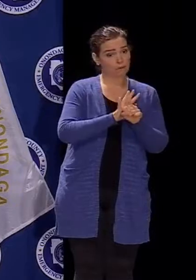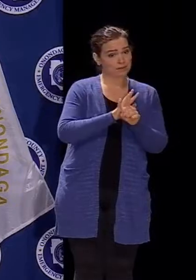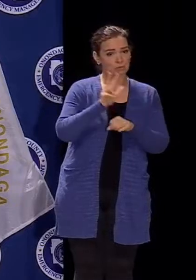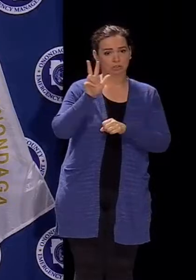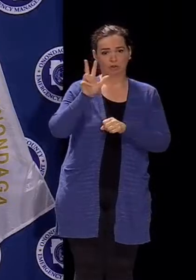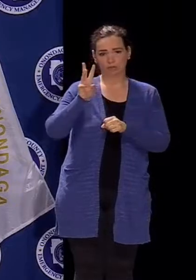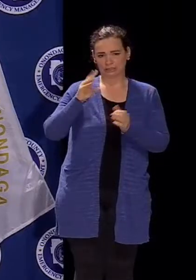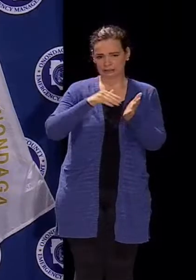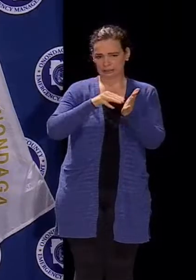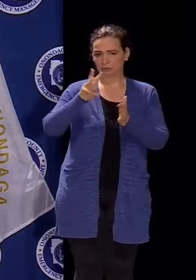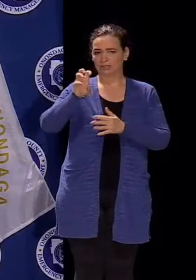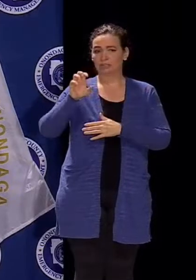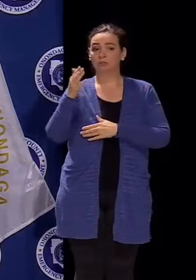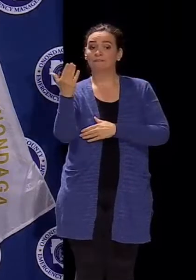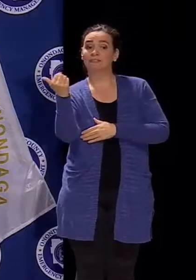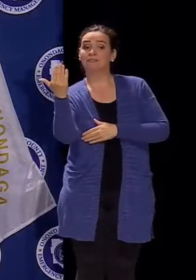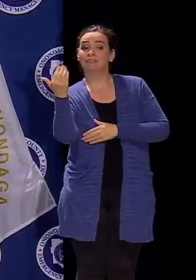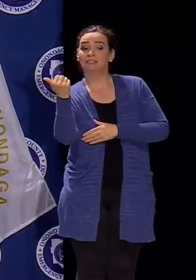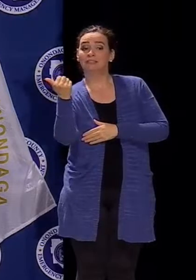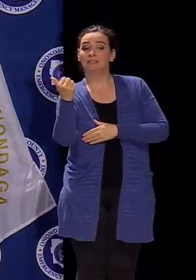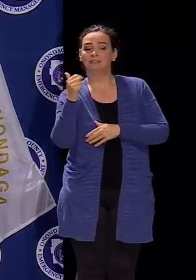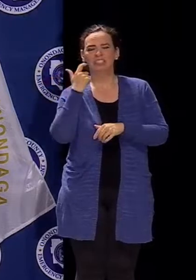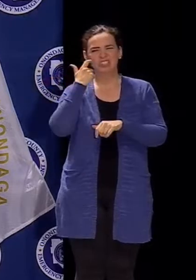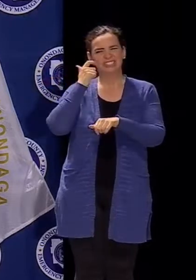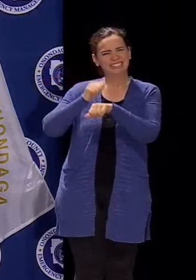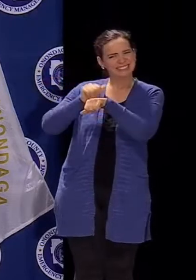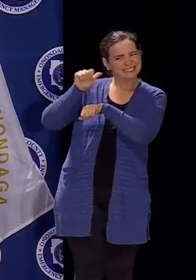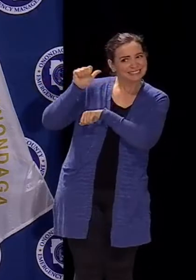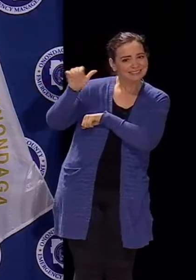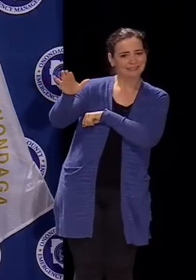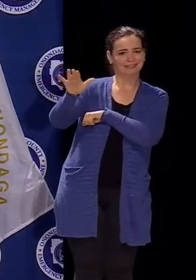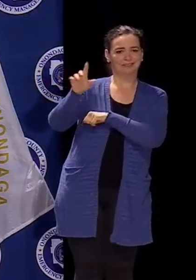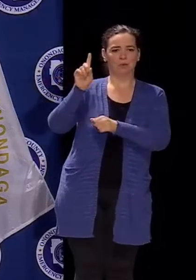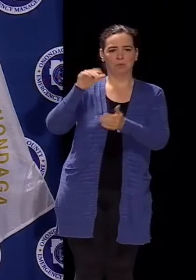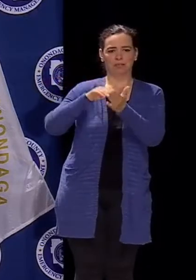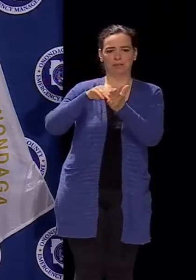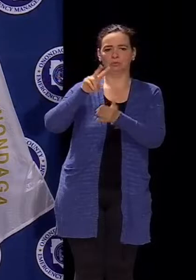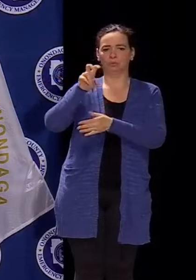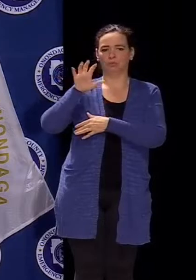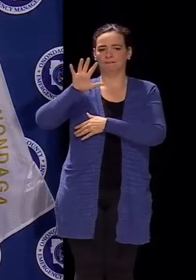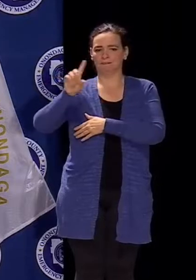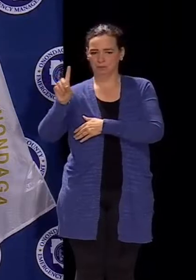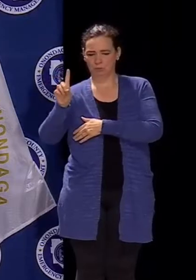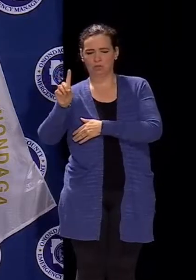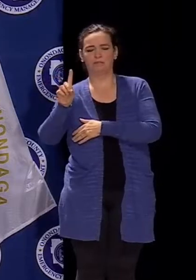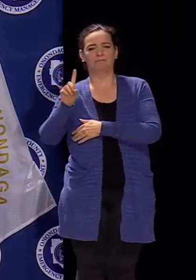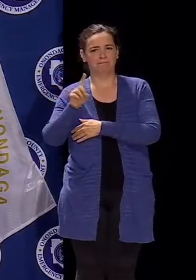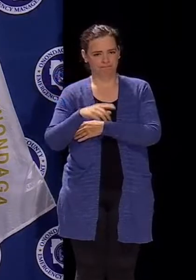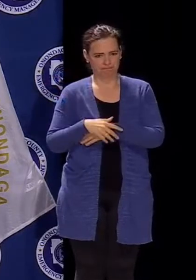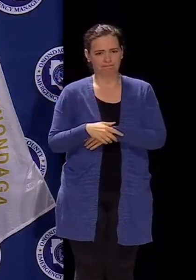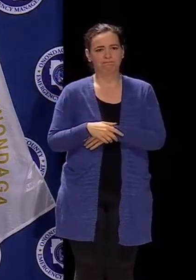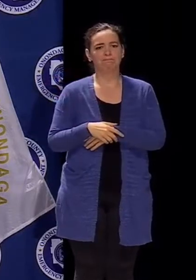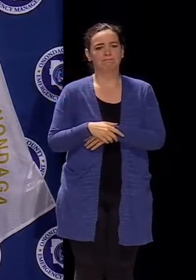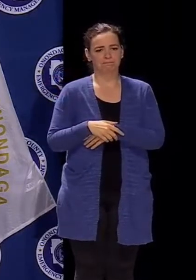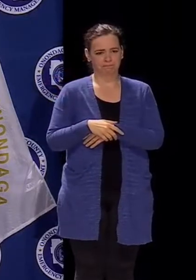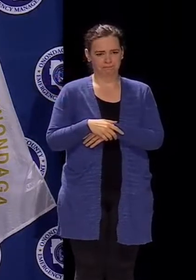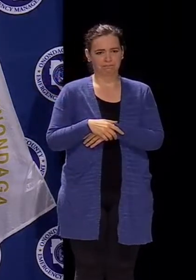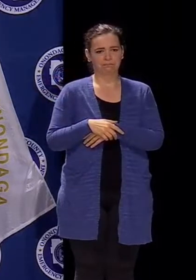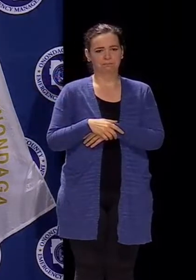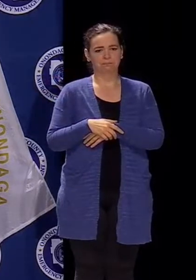36,615 have been negative results. We sent out 1,251 tests since yesterday. We